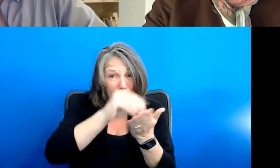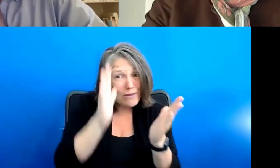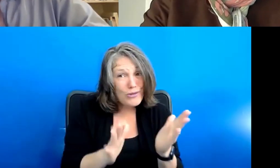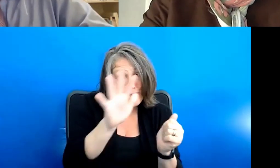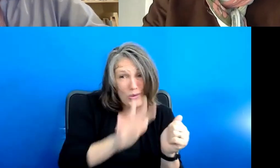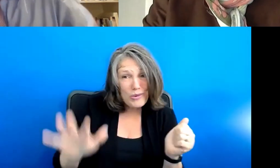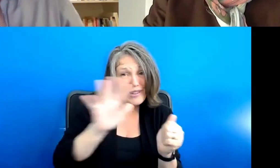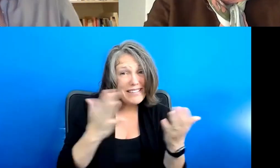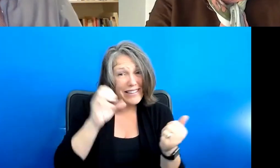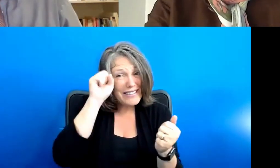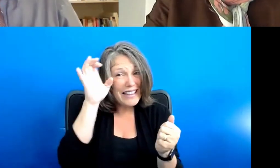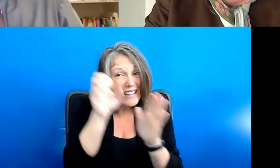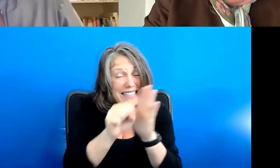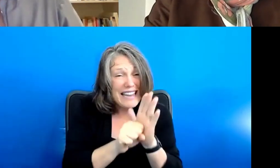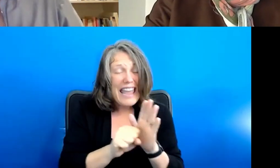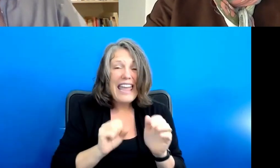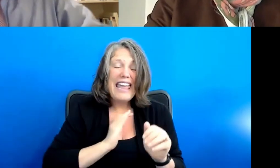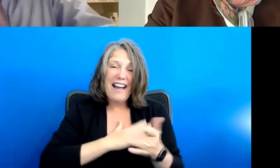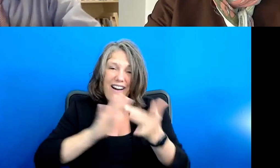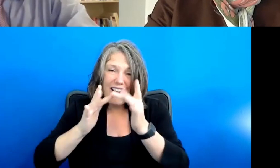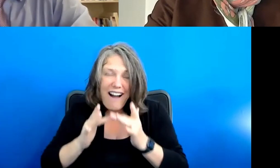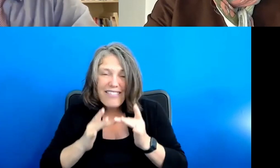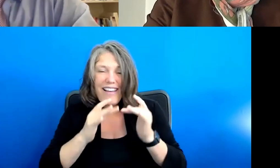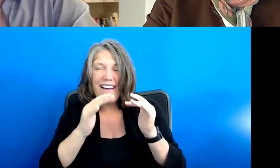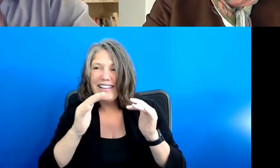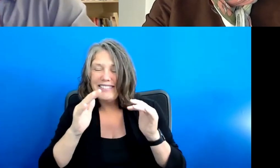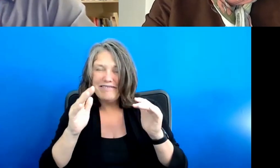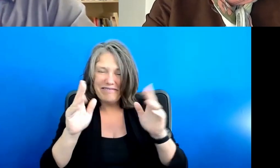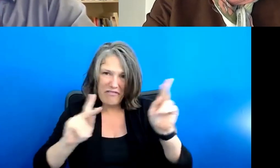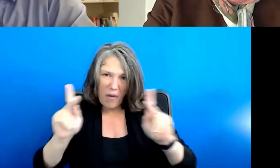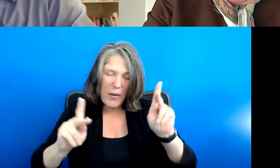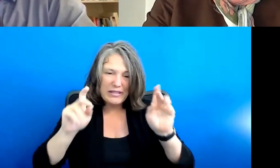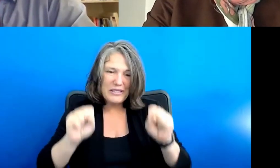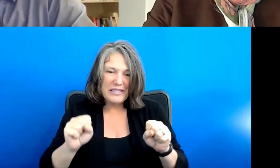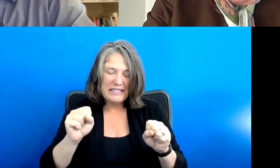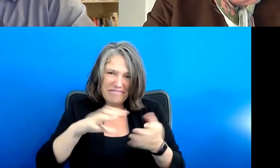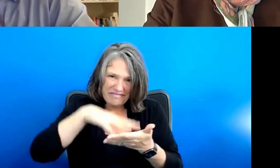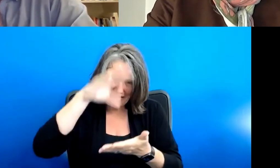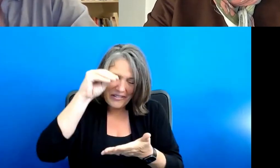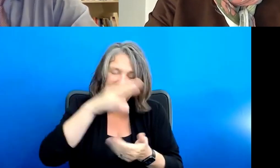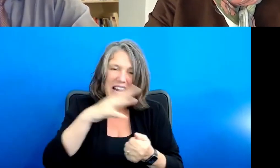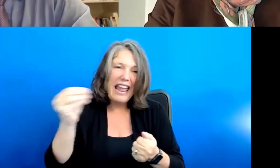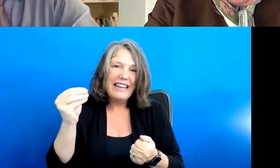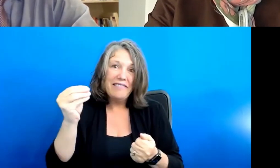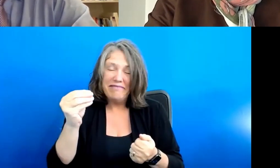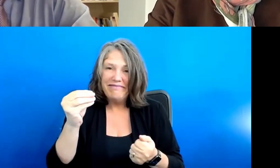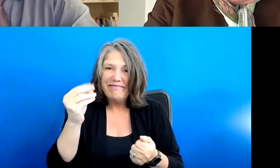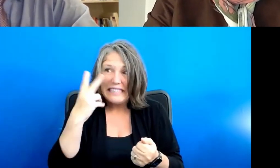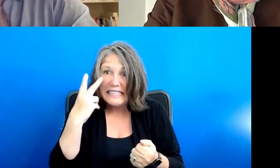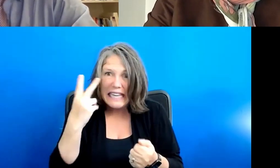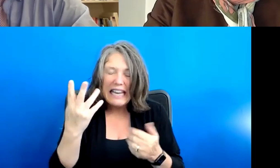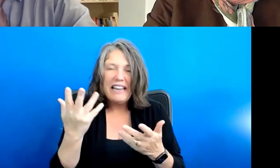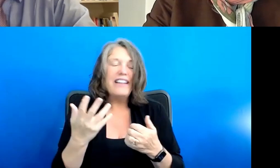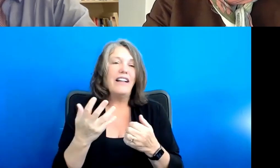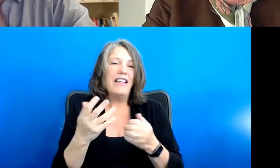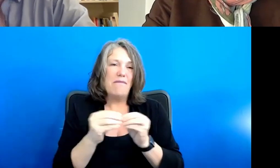participants here at St. Cloud State and our online colleagues were also able to gain a deeper understanding and